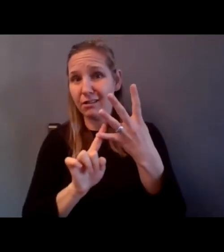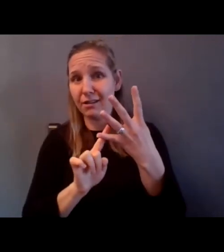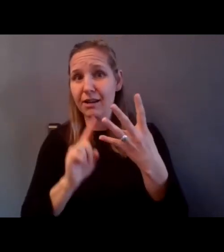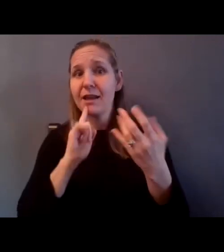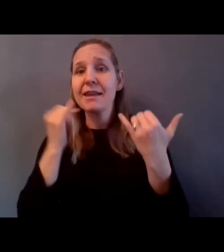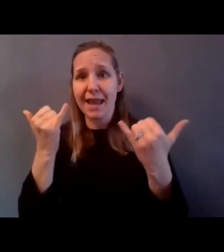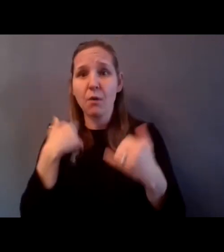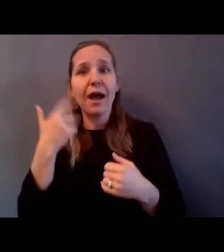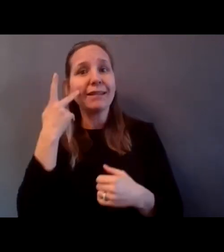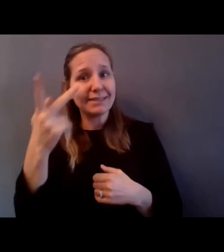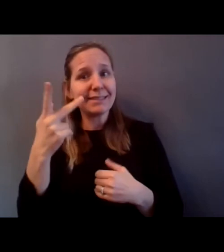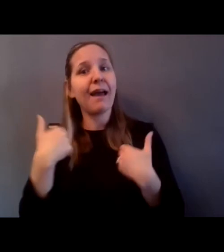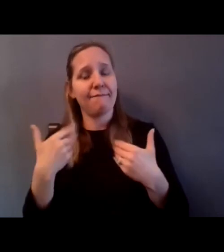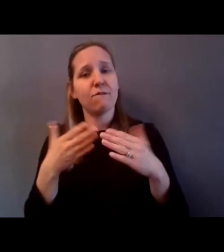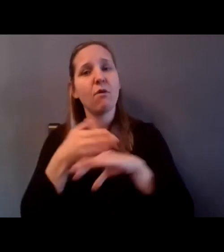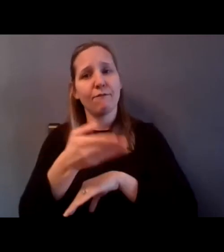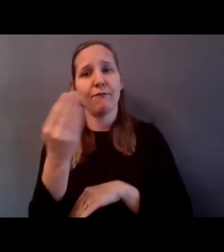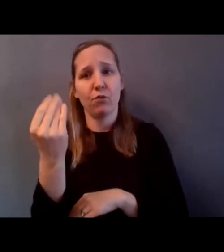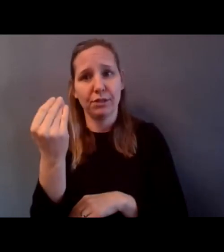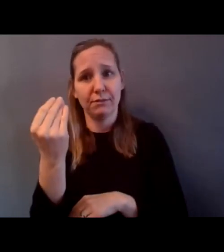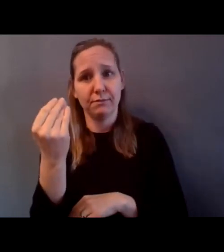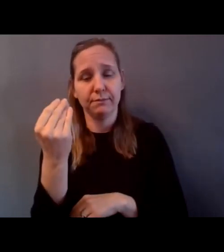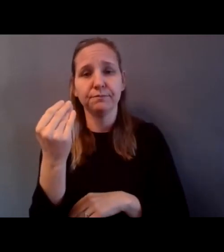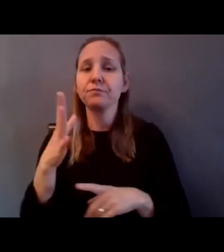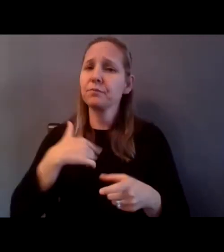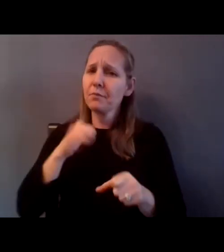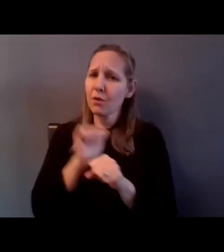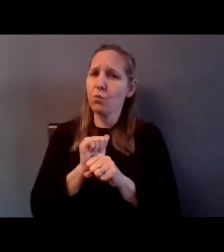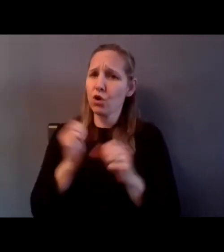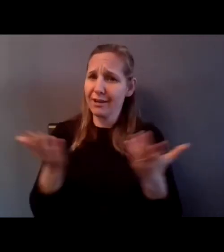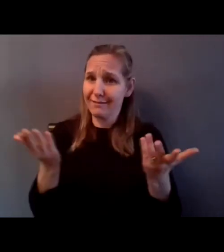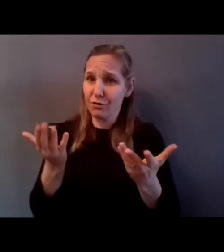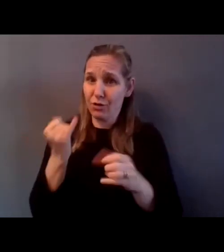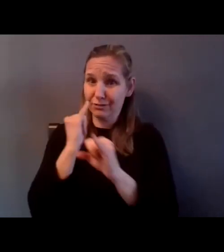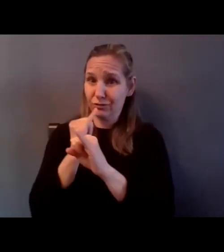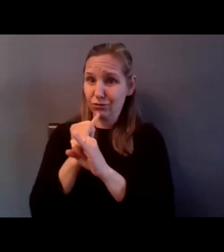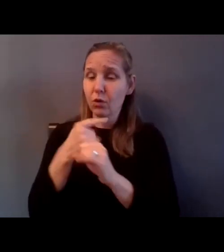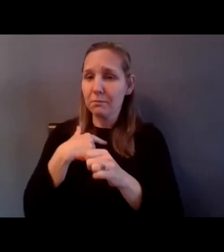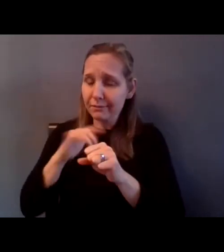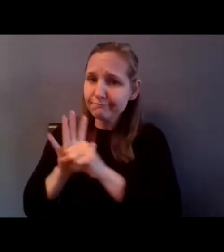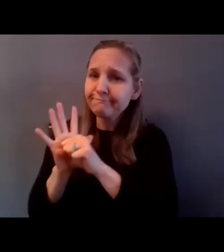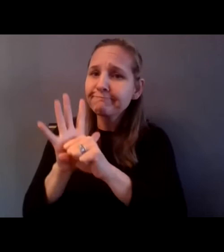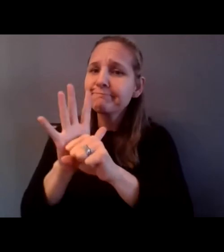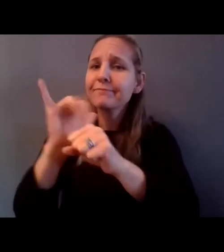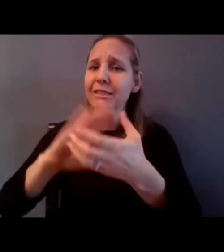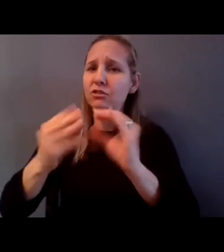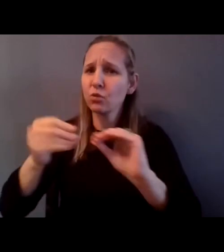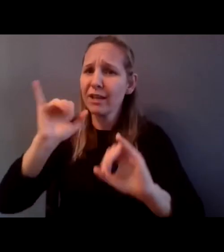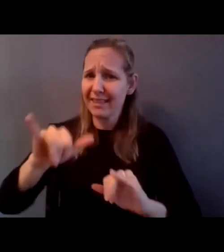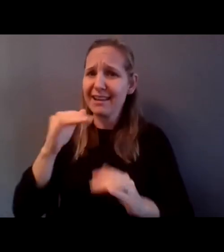14. My work at the Institute is driving a narrative that Indigenous peoples are economic